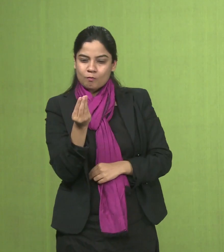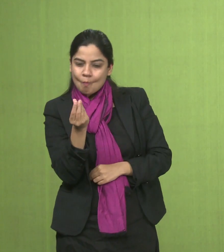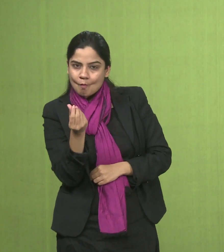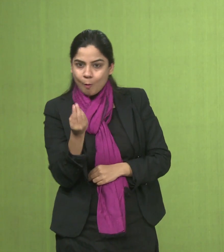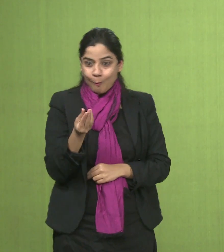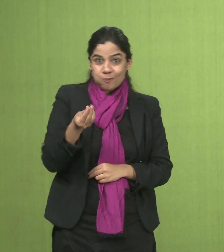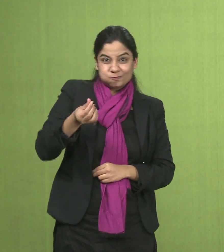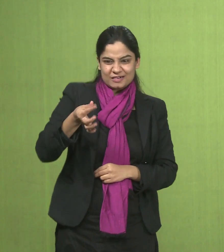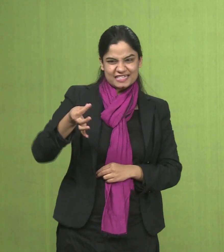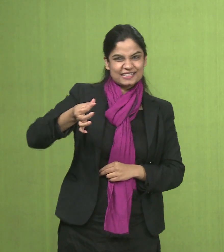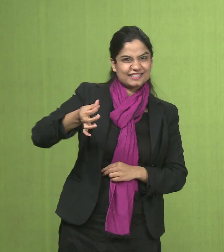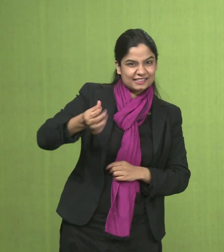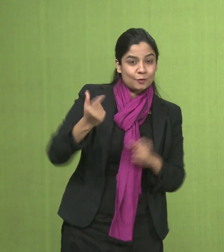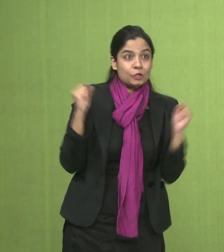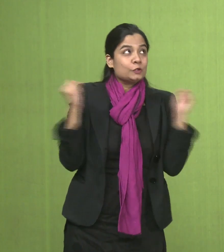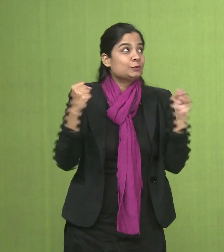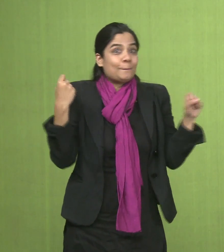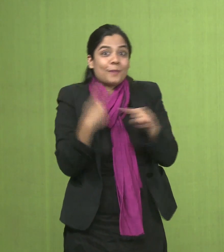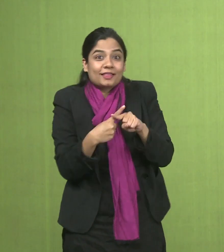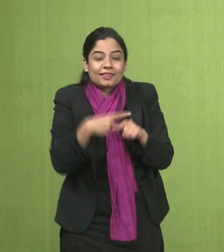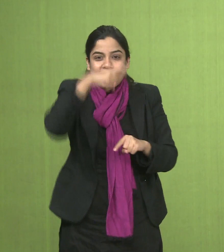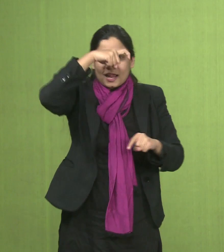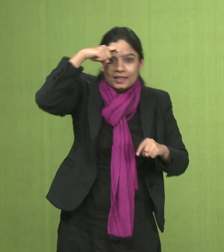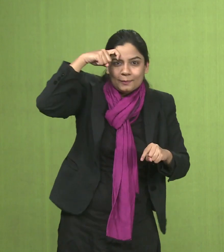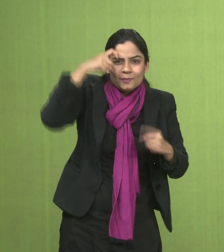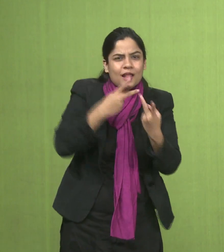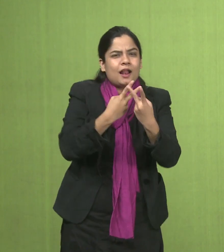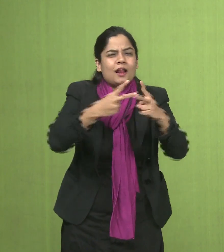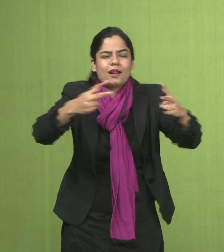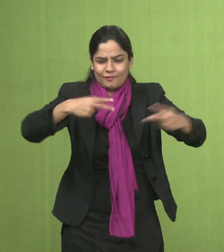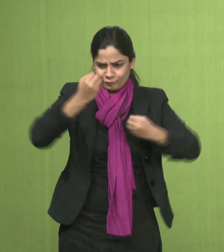buy, is it related to the weather we are living in, etc., the design, etc.